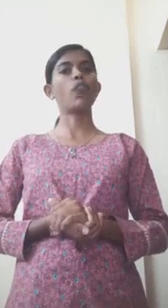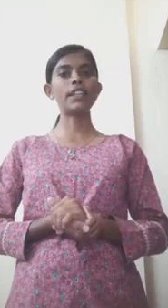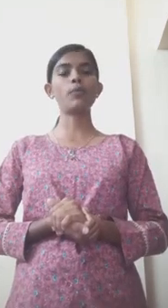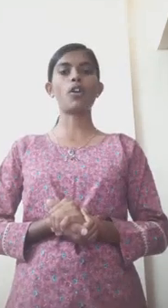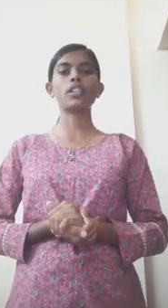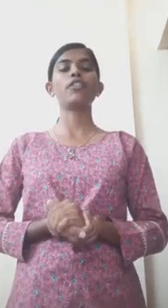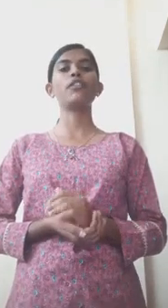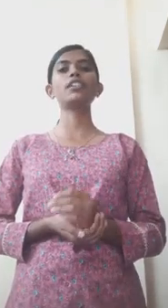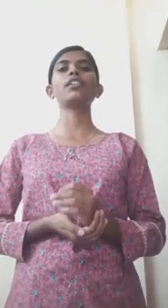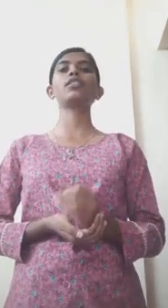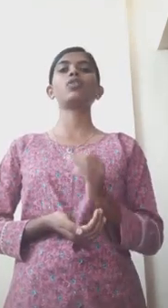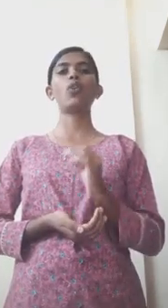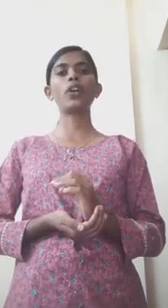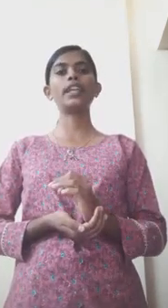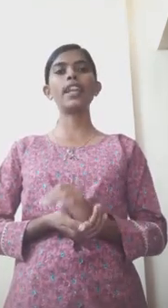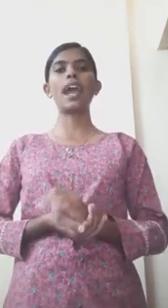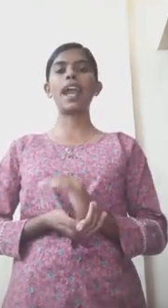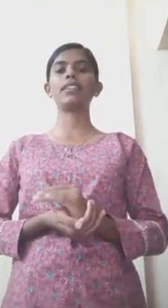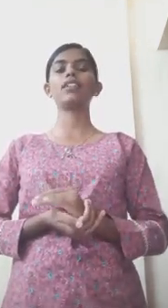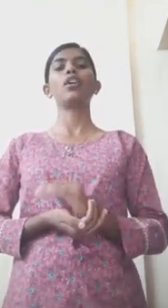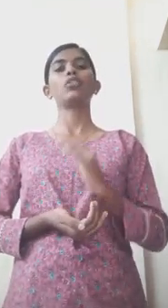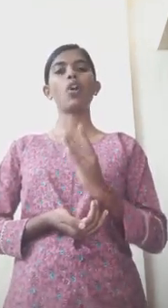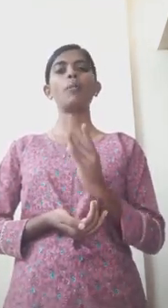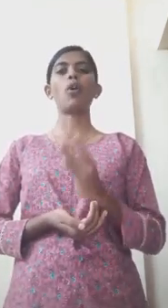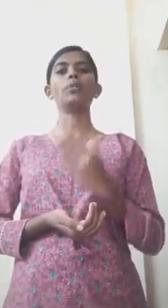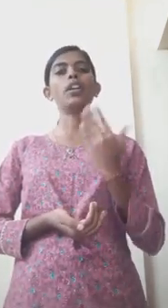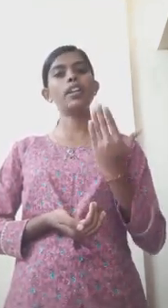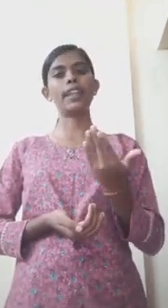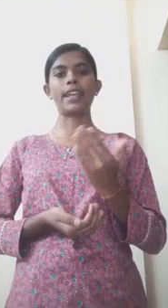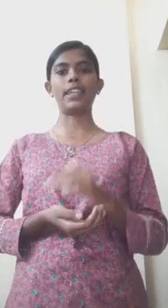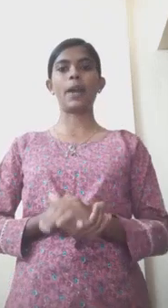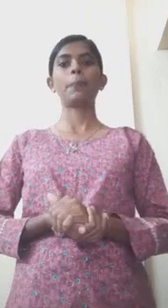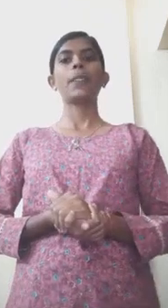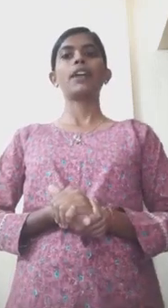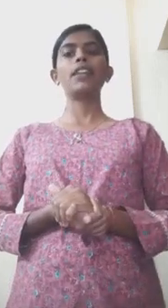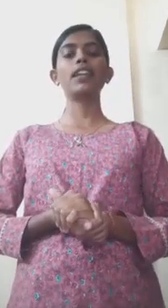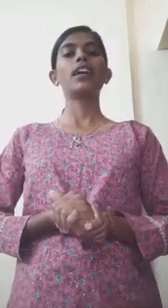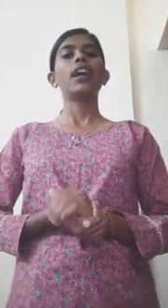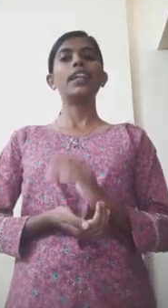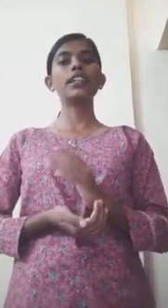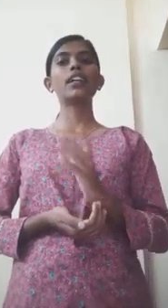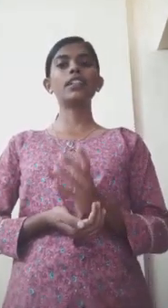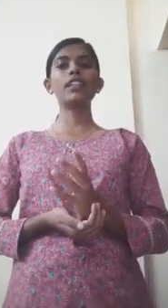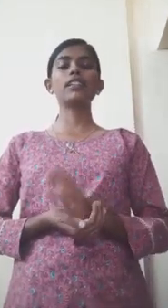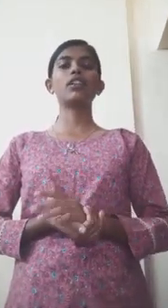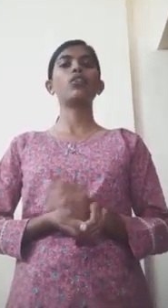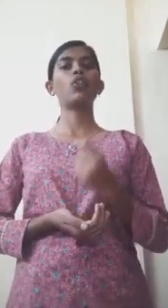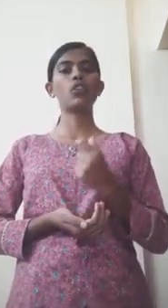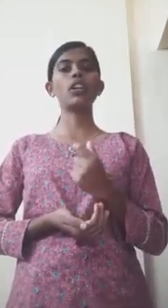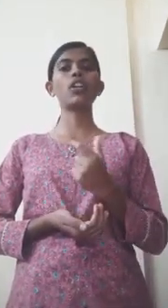voice box, which is located at the top of the trachea. Then it contains the vocal